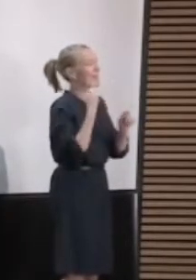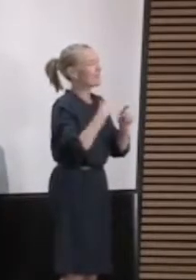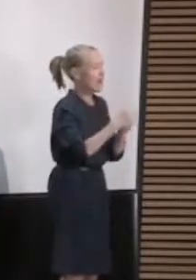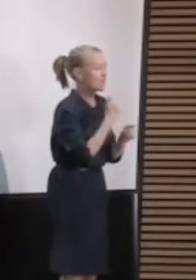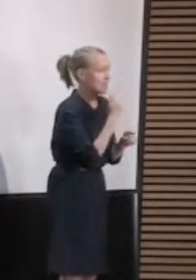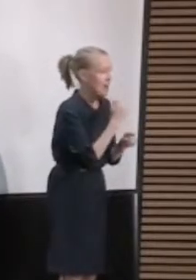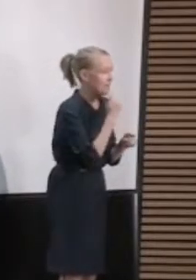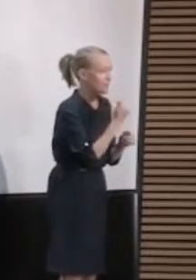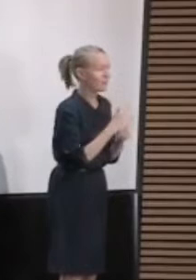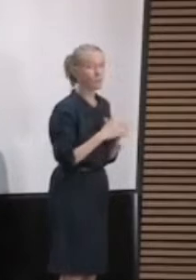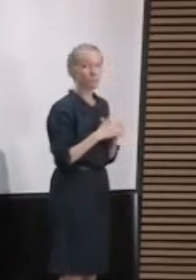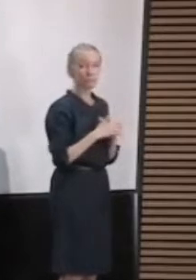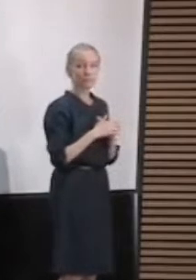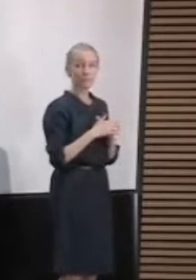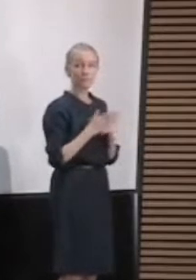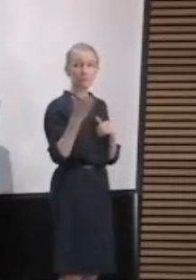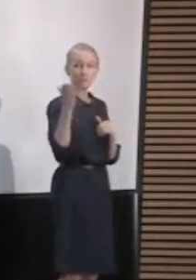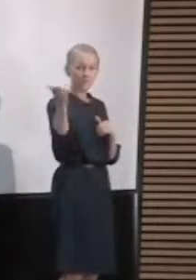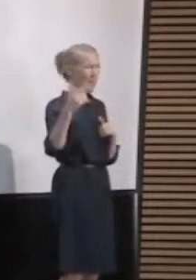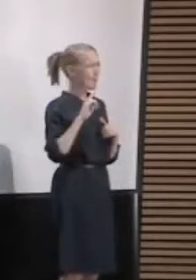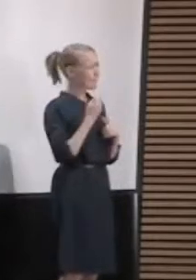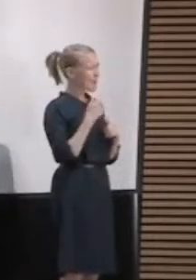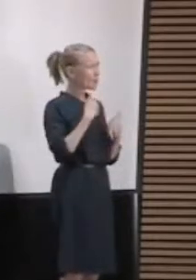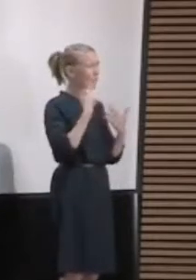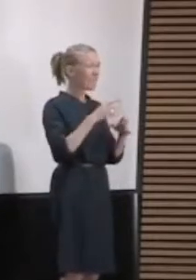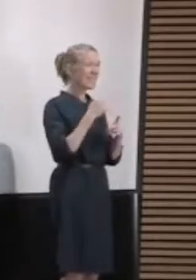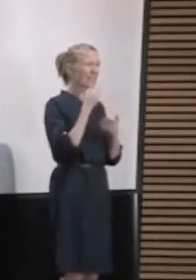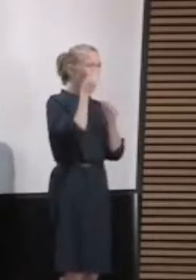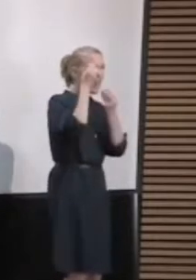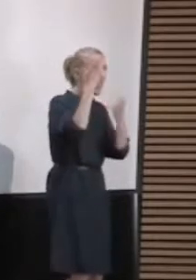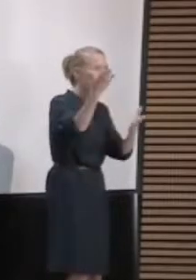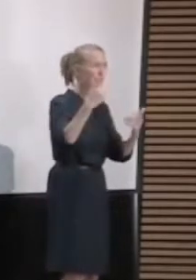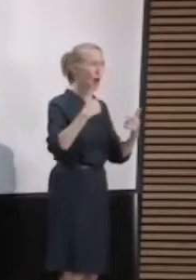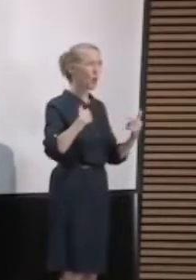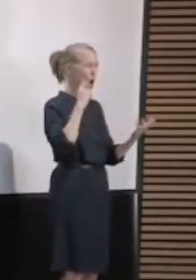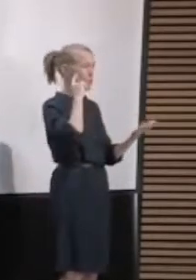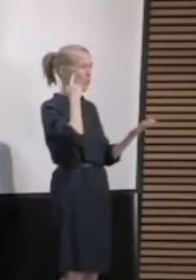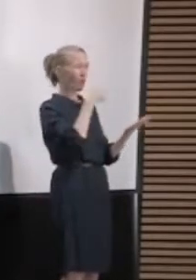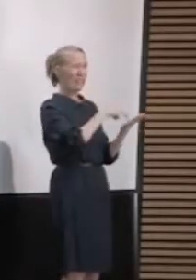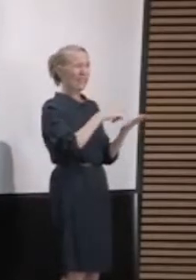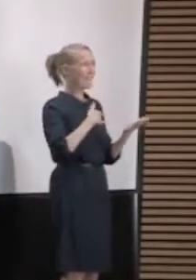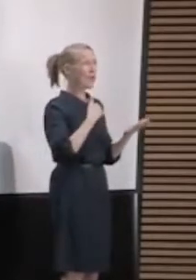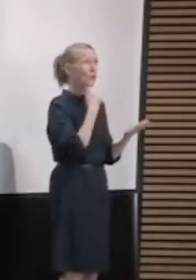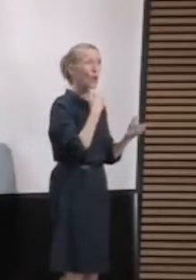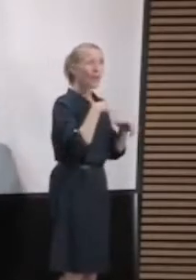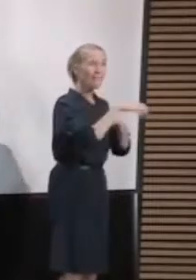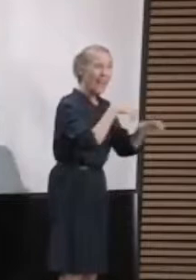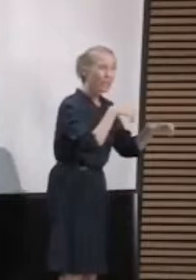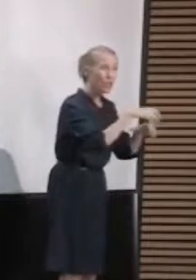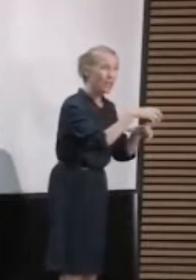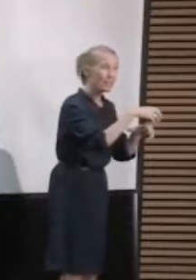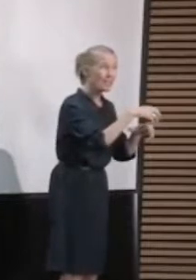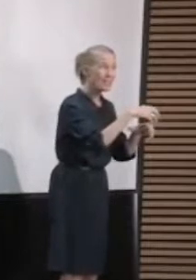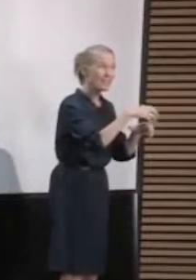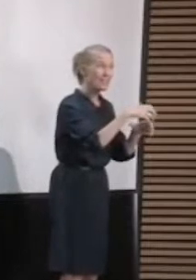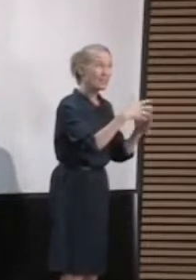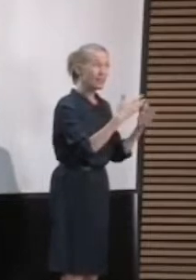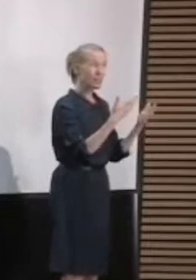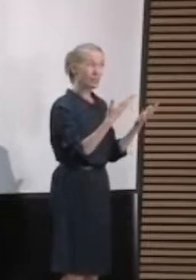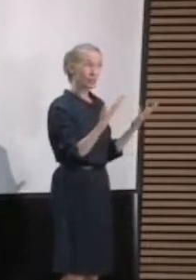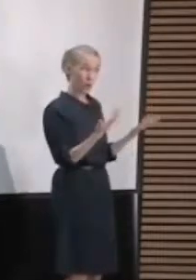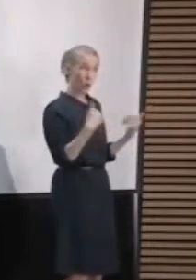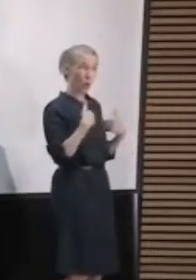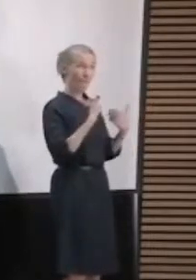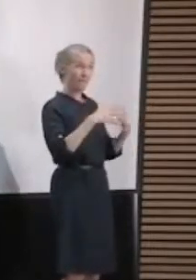the concerns raised? So did it take a sort of a publicised failure of testing for this extra support to come in, or had it